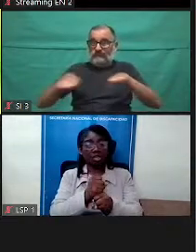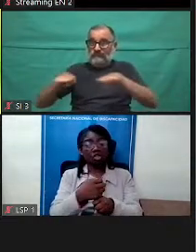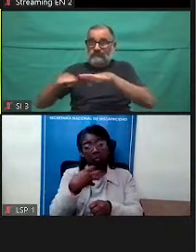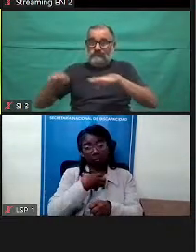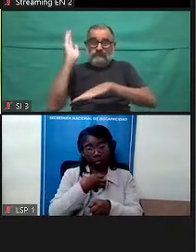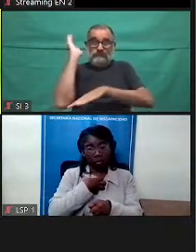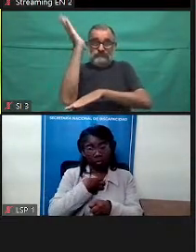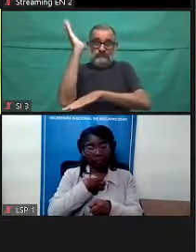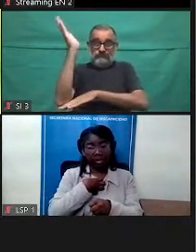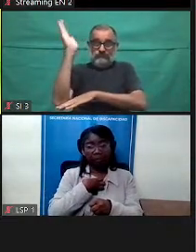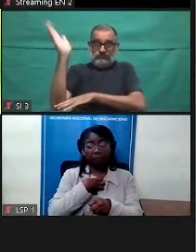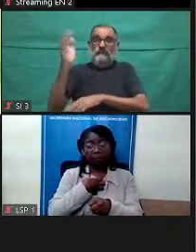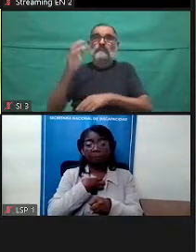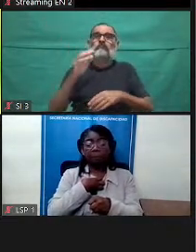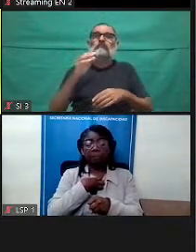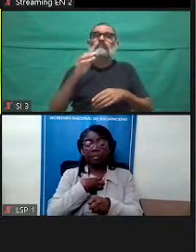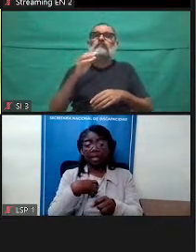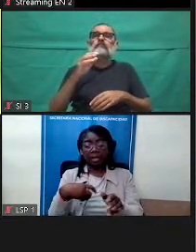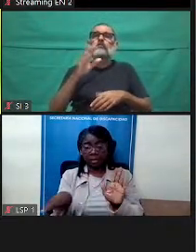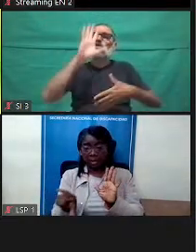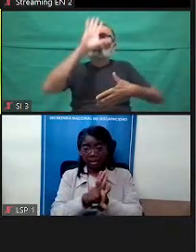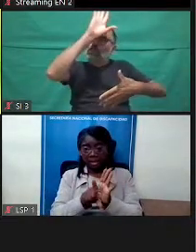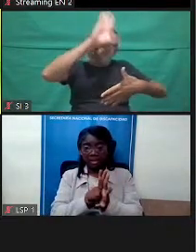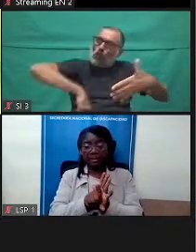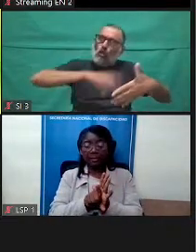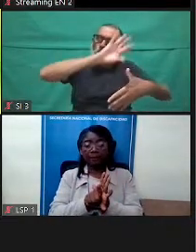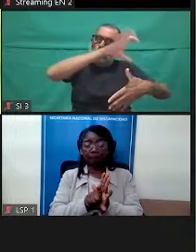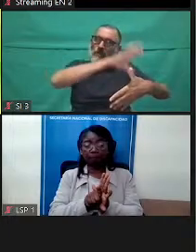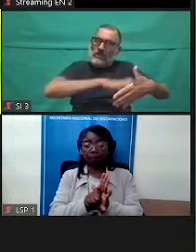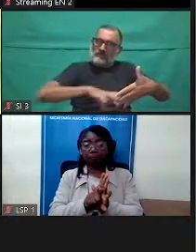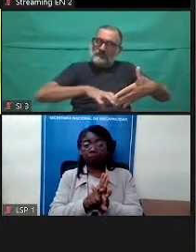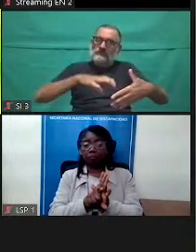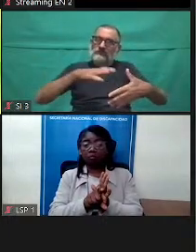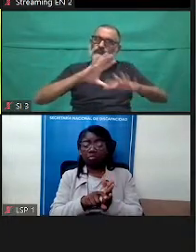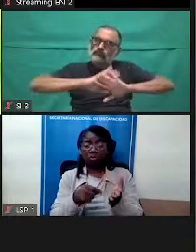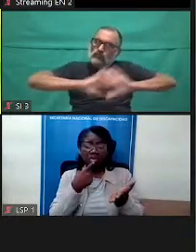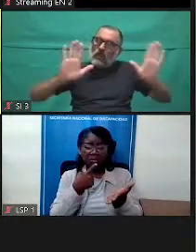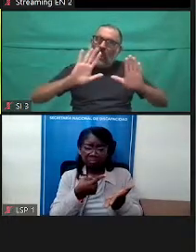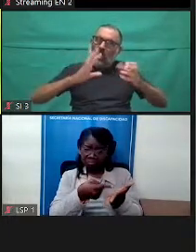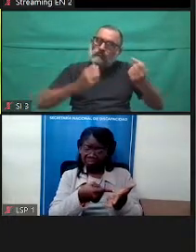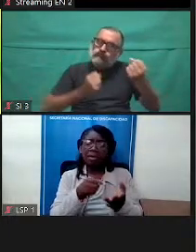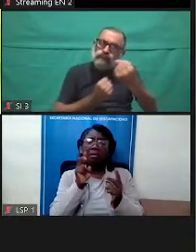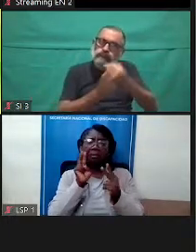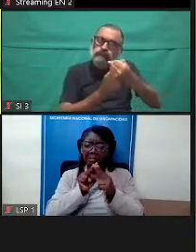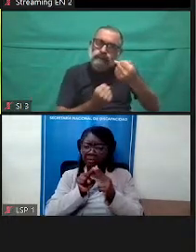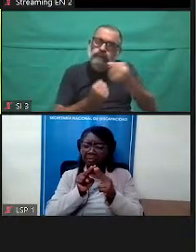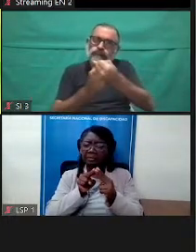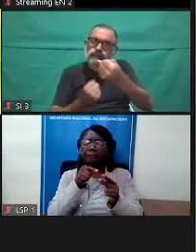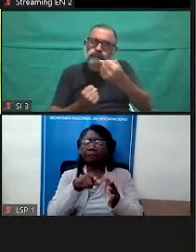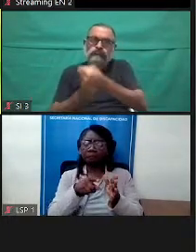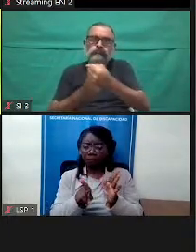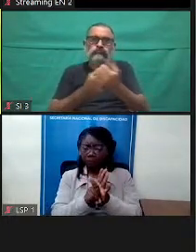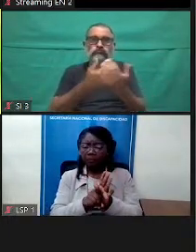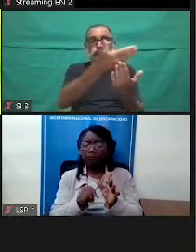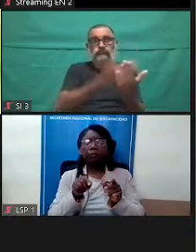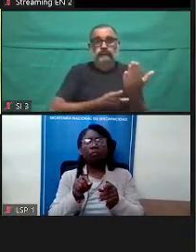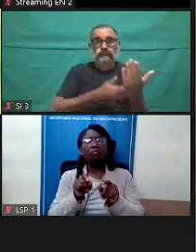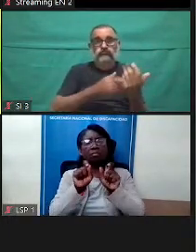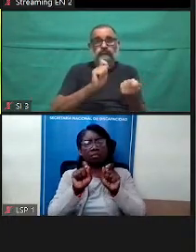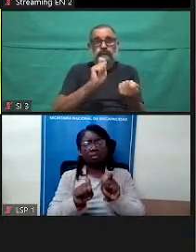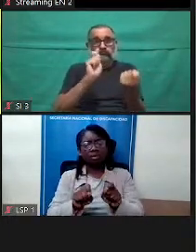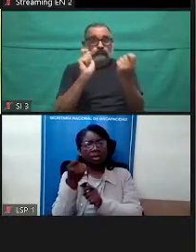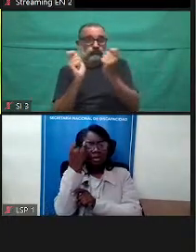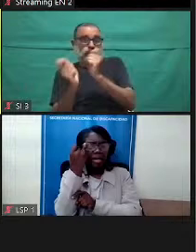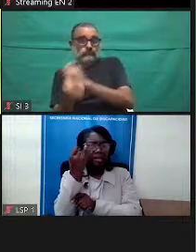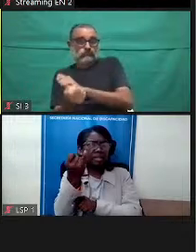would they have built their own laws we have decreased resolutions that acknowledge the right to education however